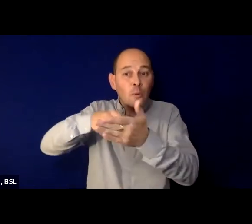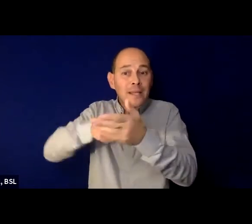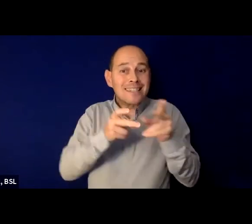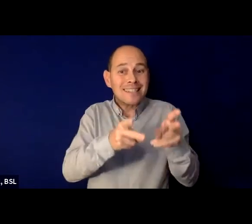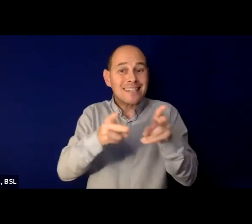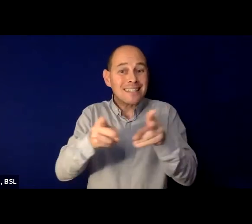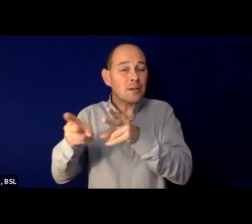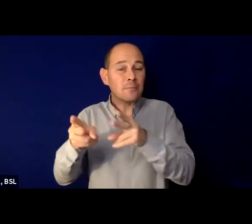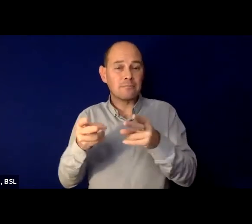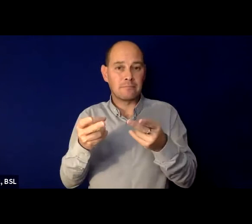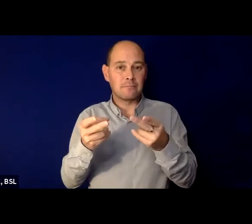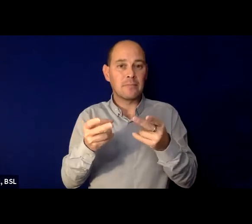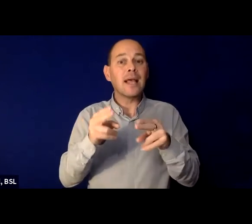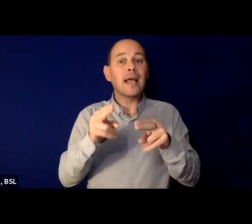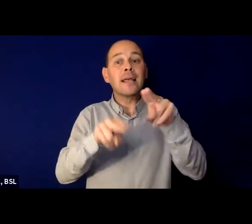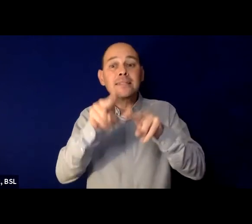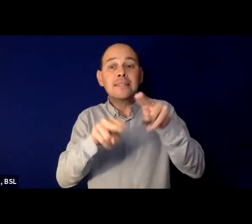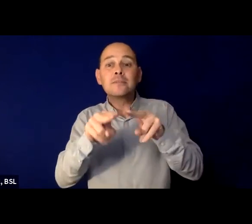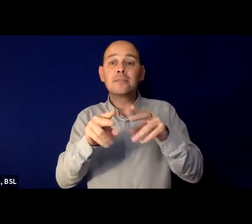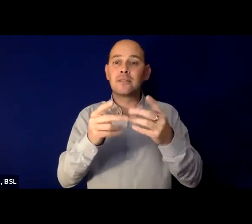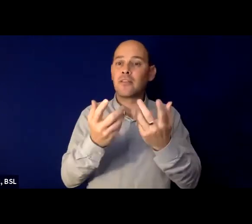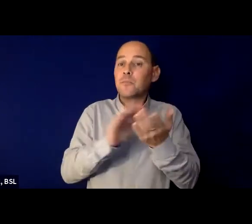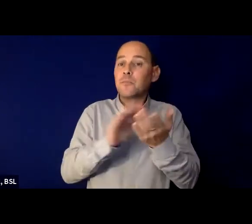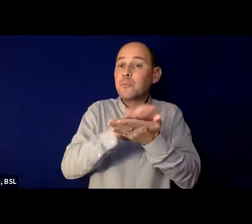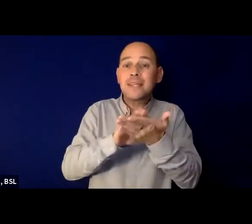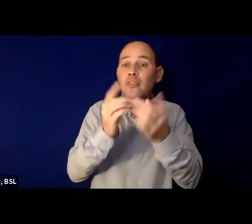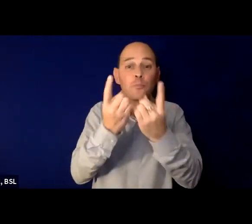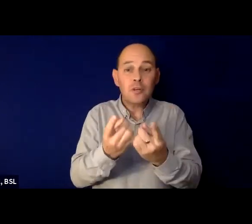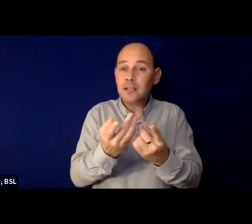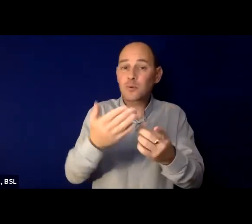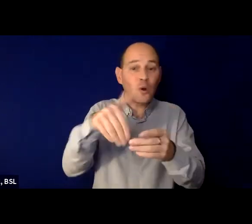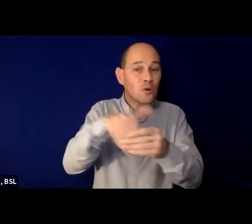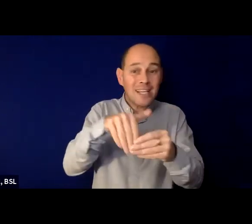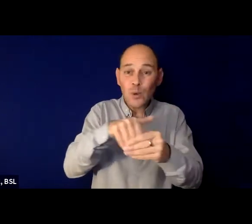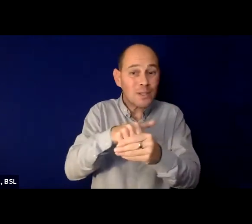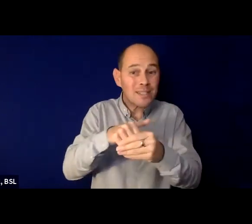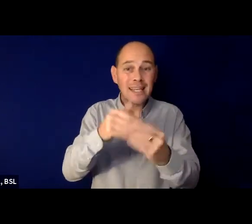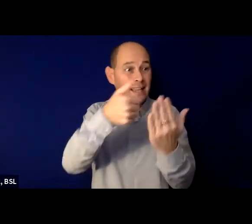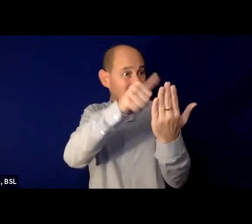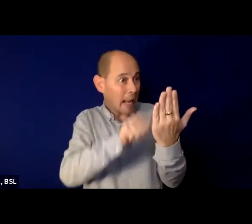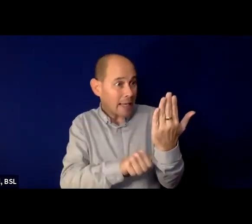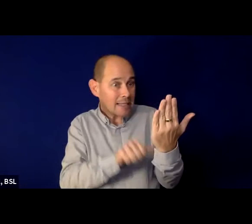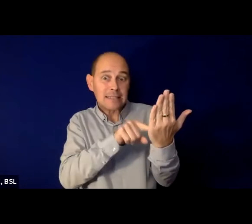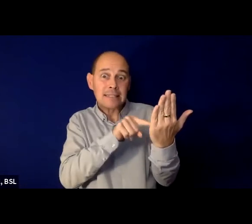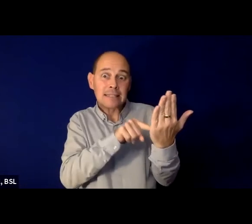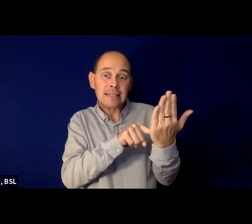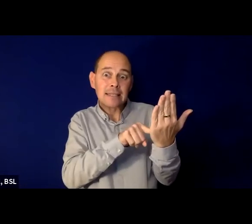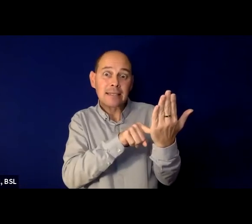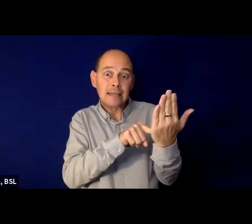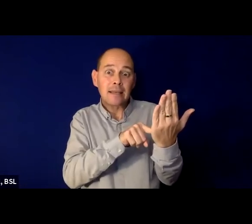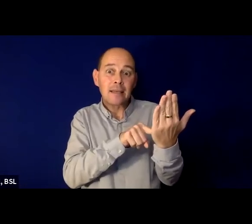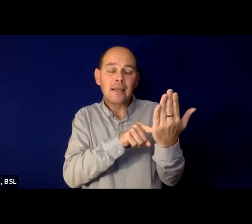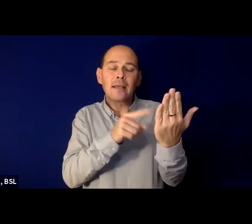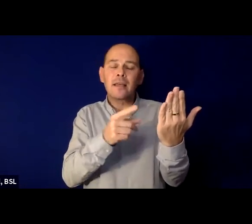were not included in the national essential medical equipment or device list. As you may expect,